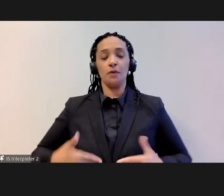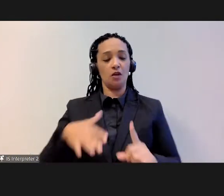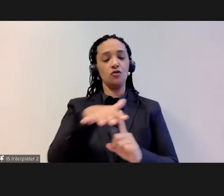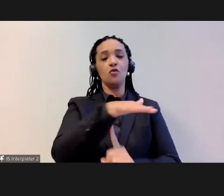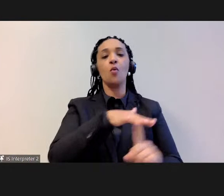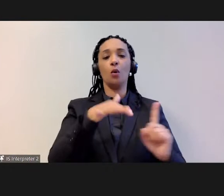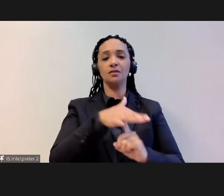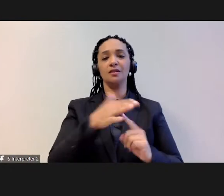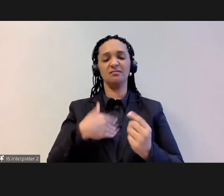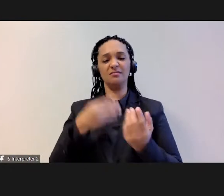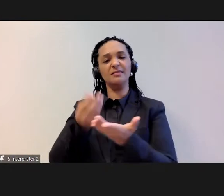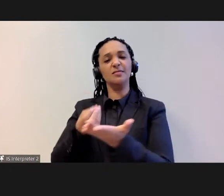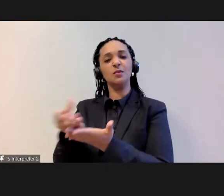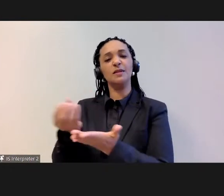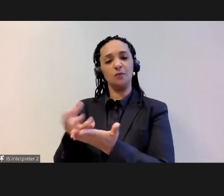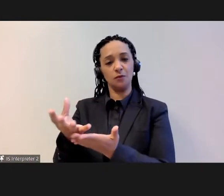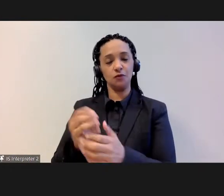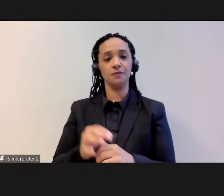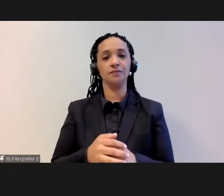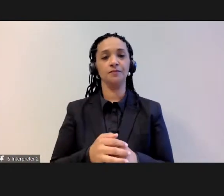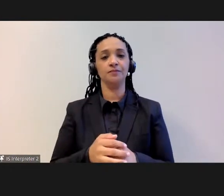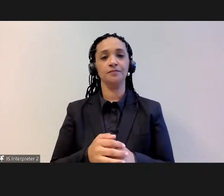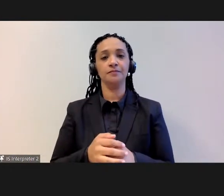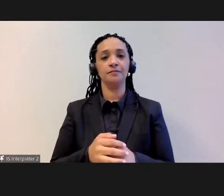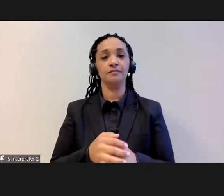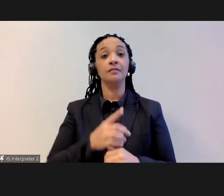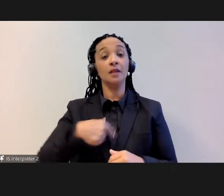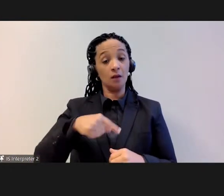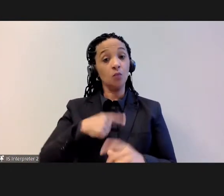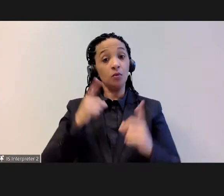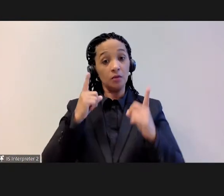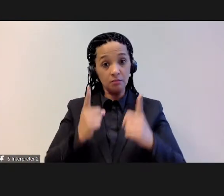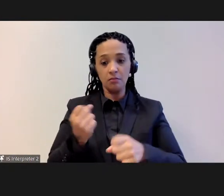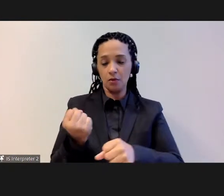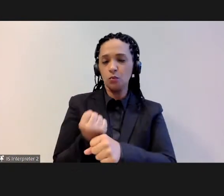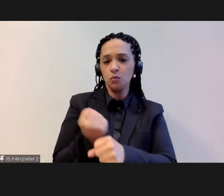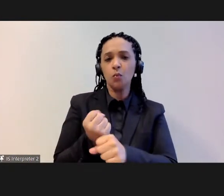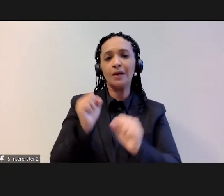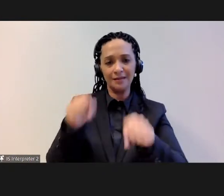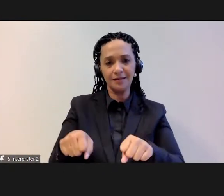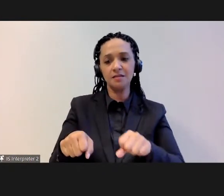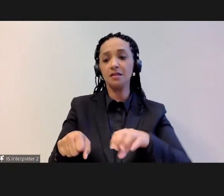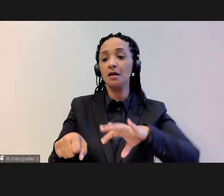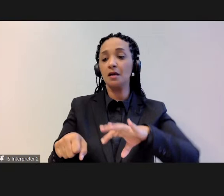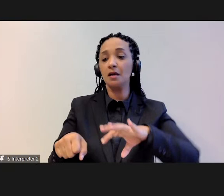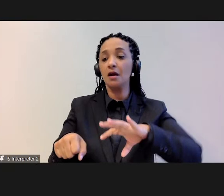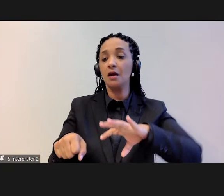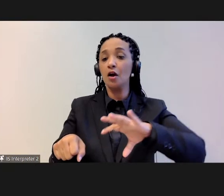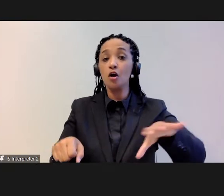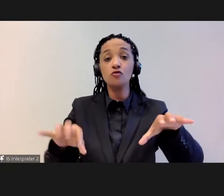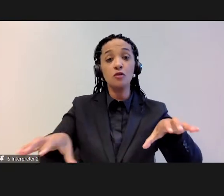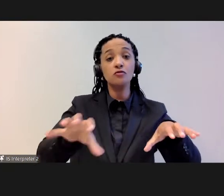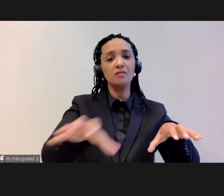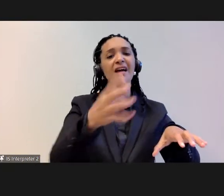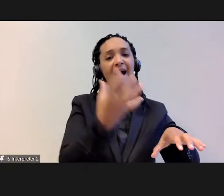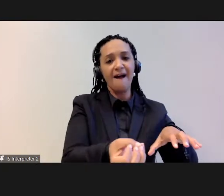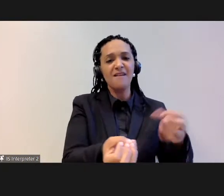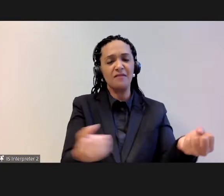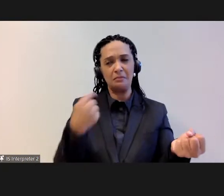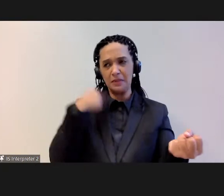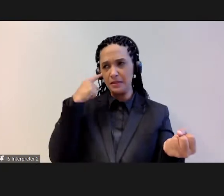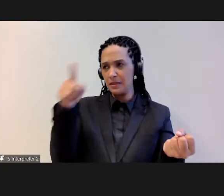note work needs to be done, it is in place in a number of countries. I think Ethiopia is one, Kenya is